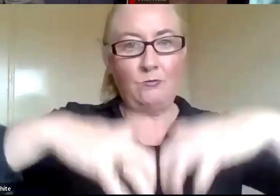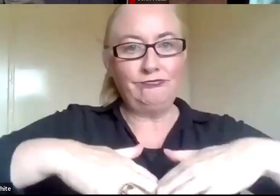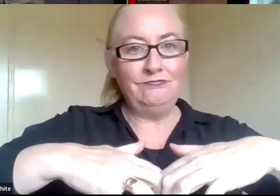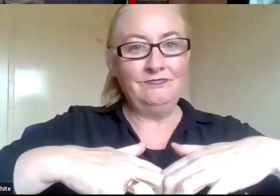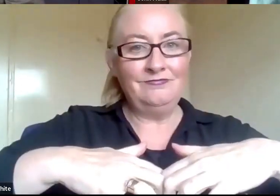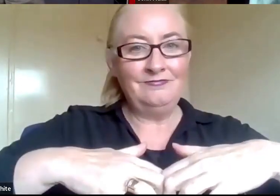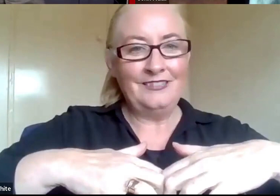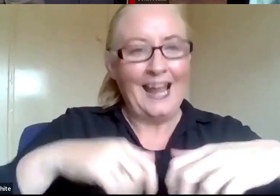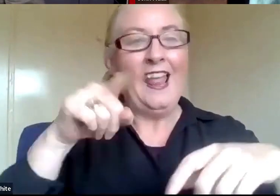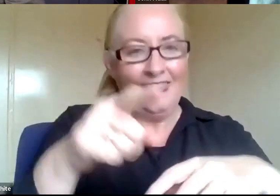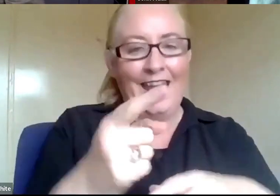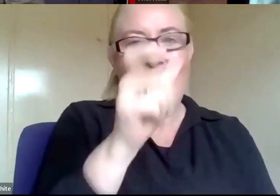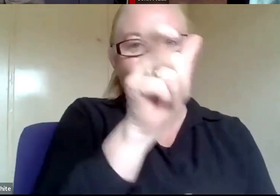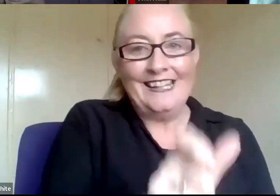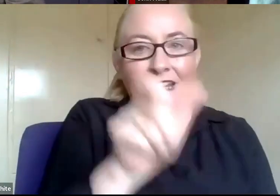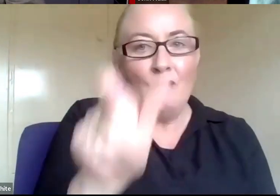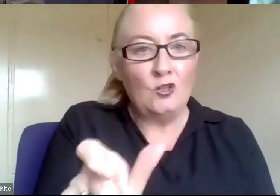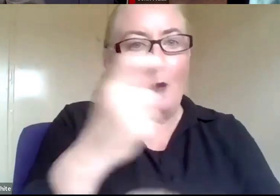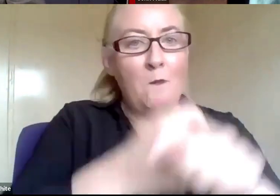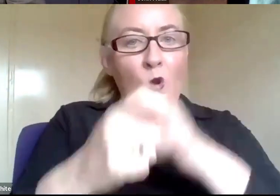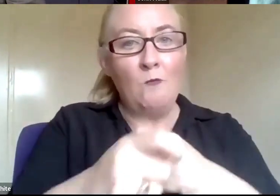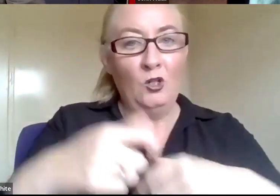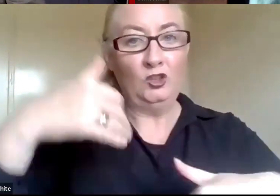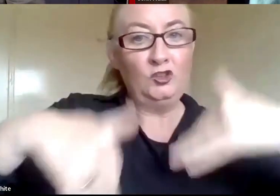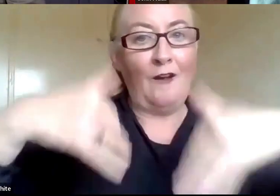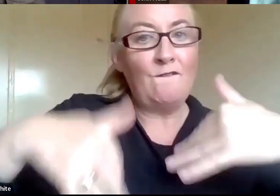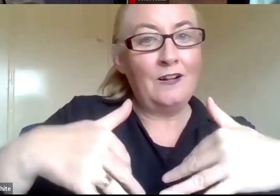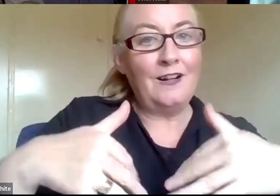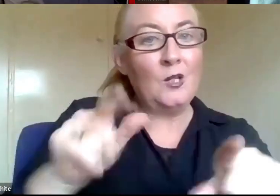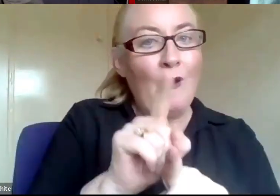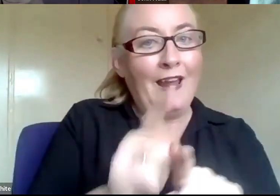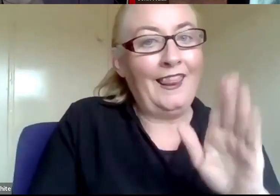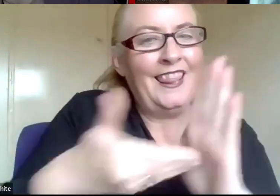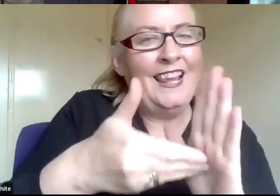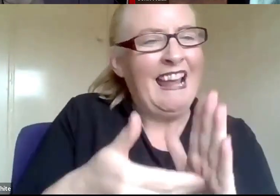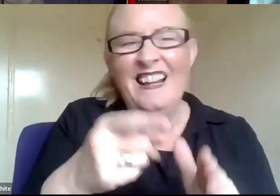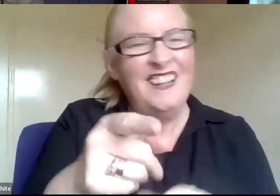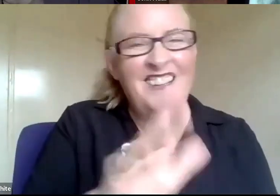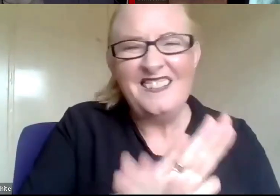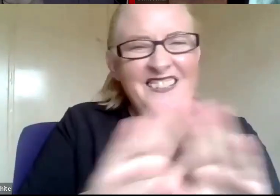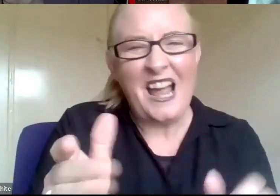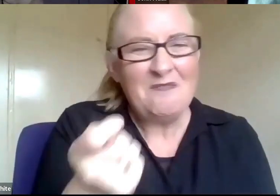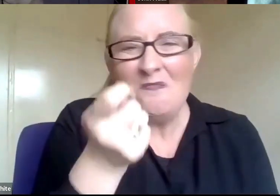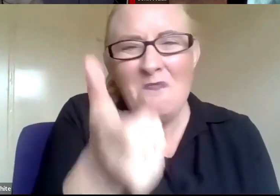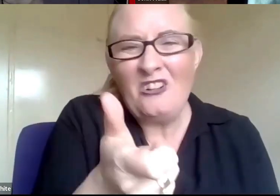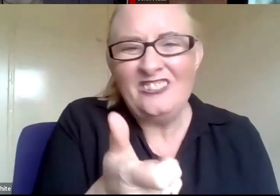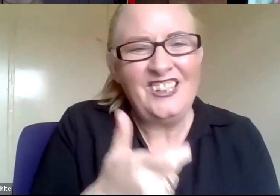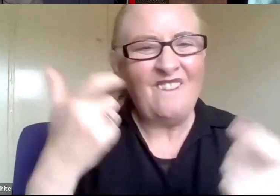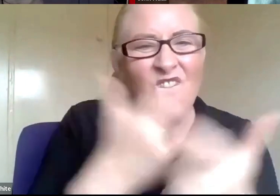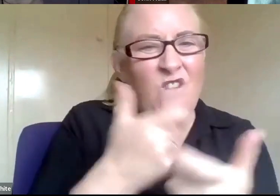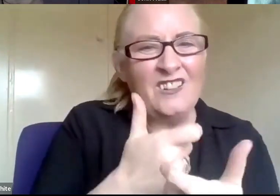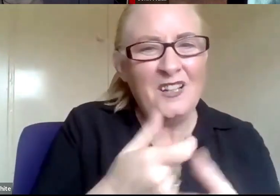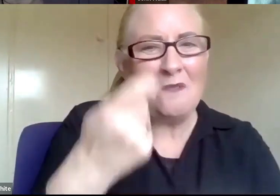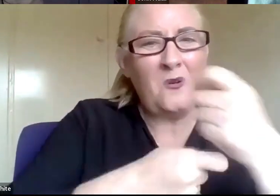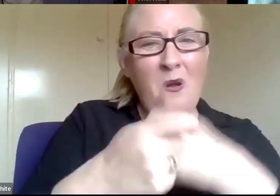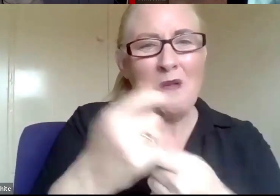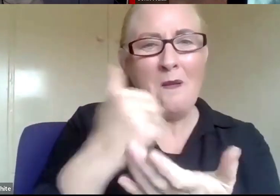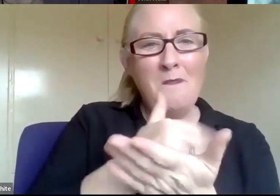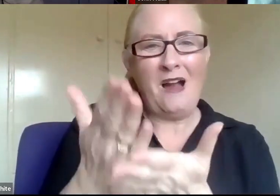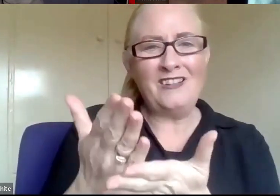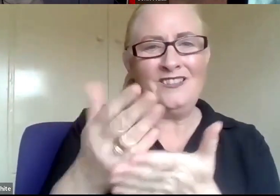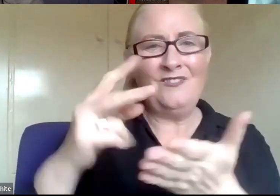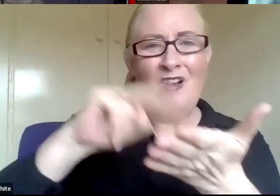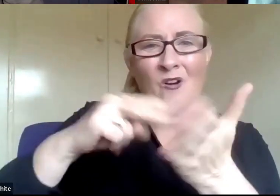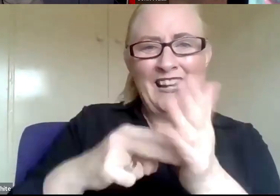suffer too, because it's not much fun being in an organization which is failing. And you can work the three